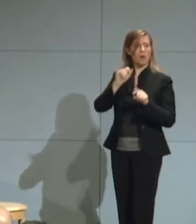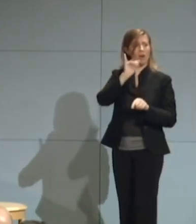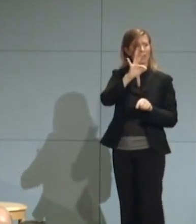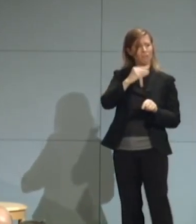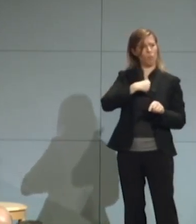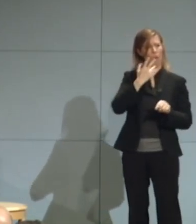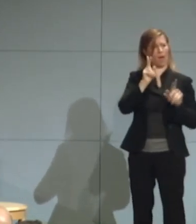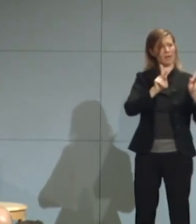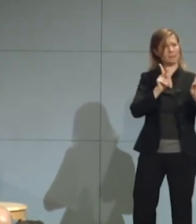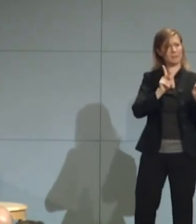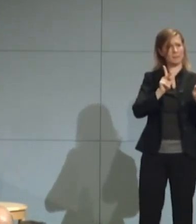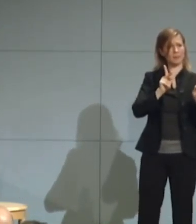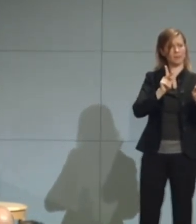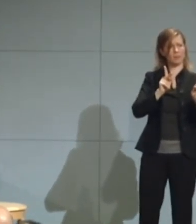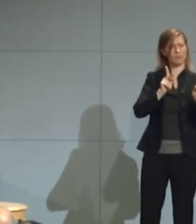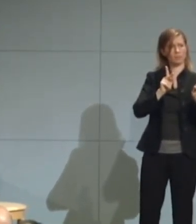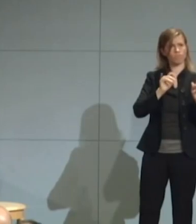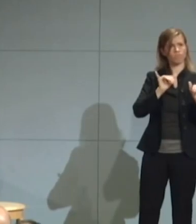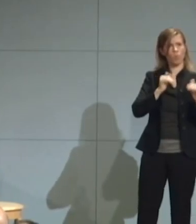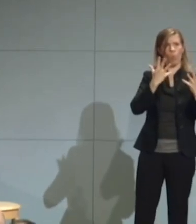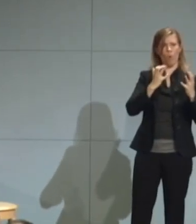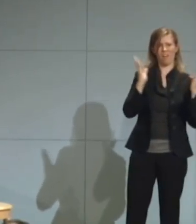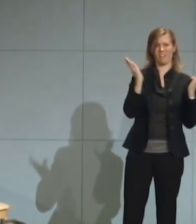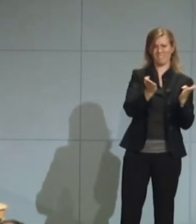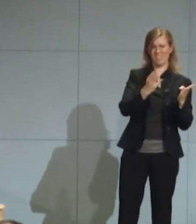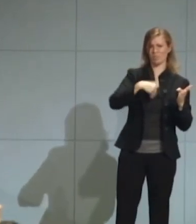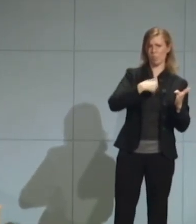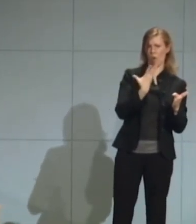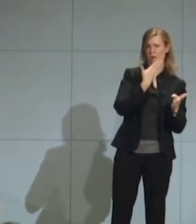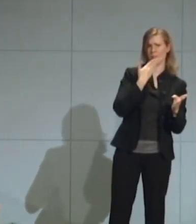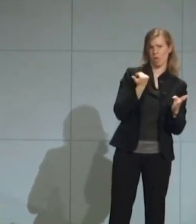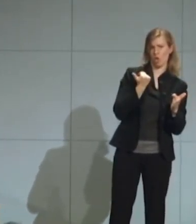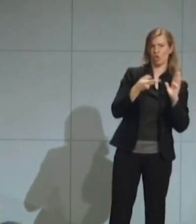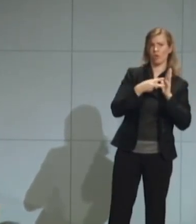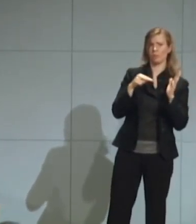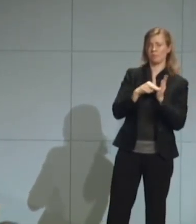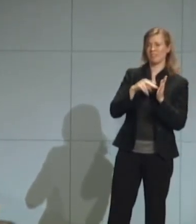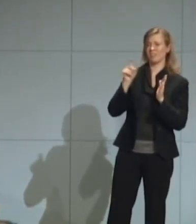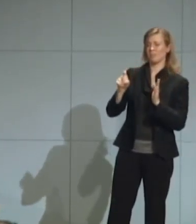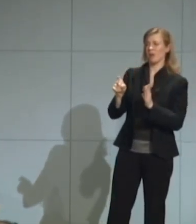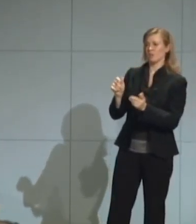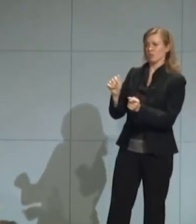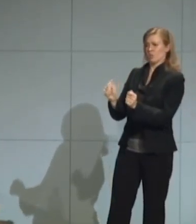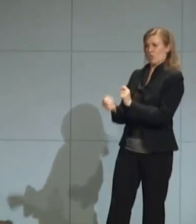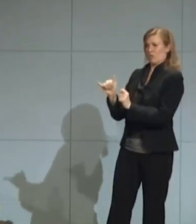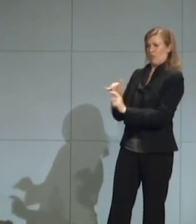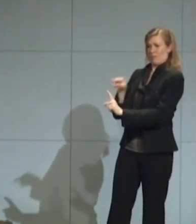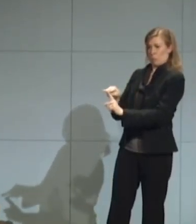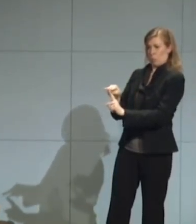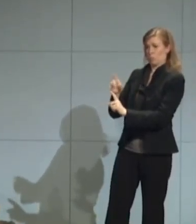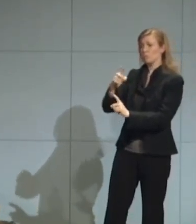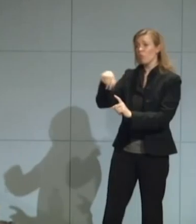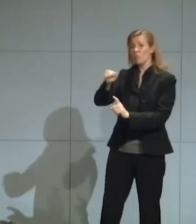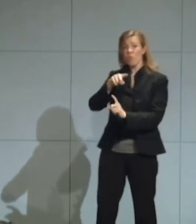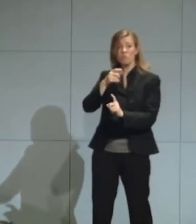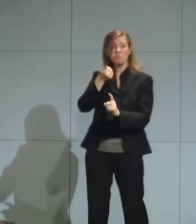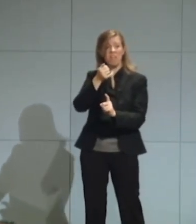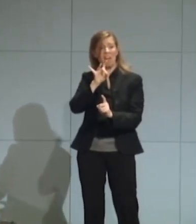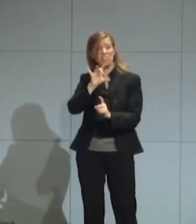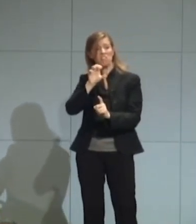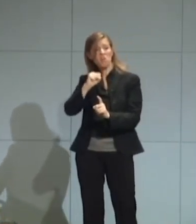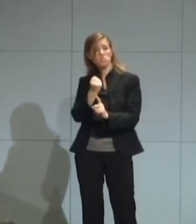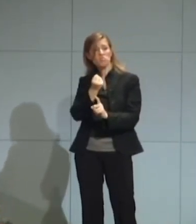also come into the present. That's why we have those inequalities in the DC schools and in schools all around the